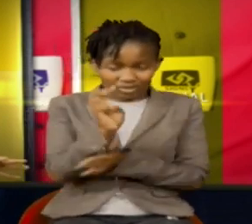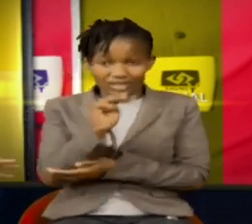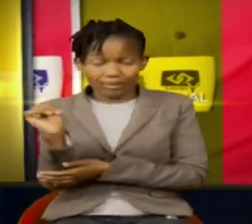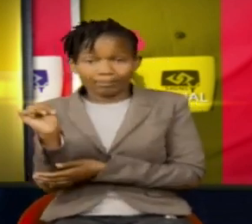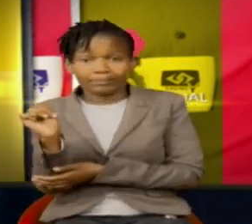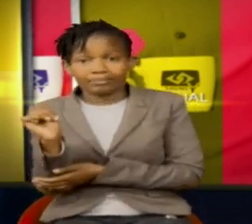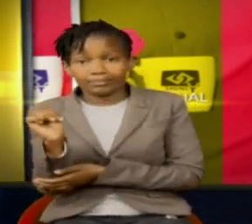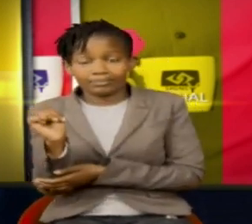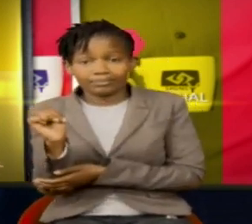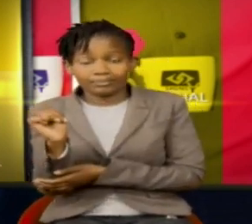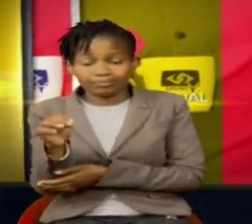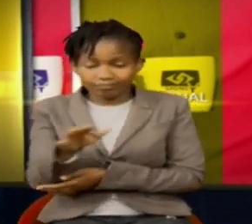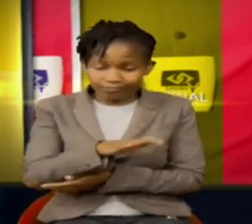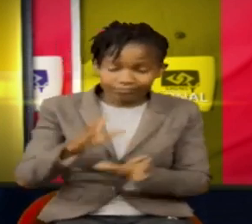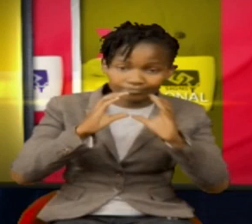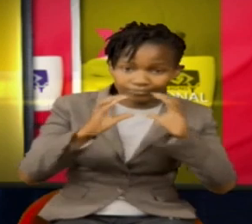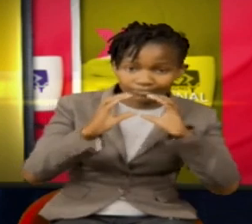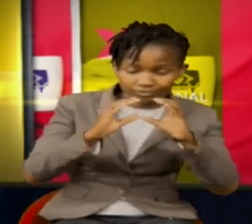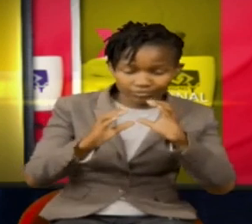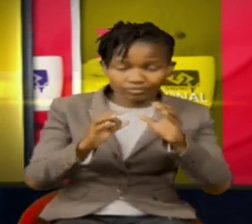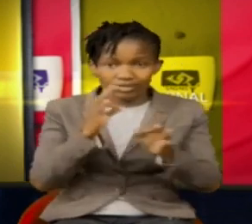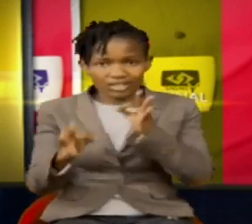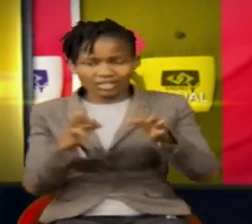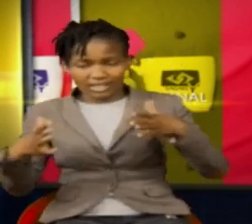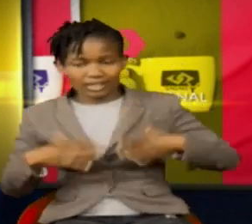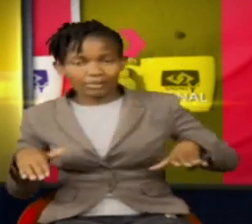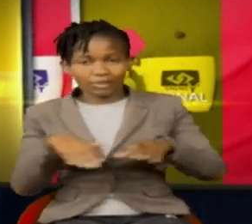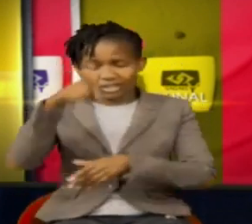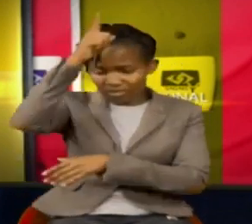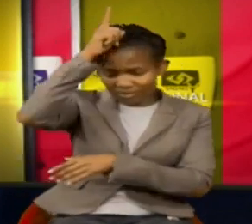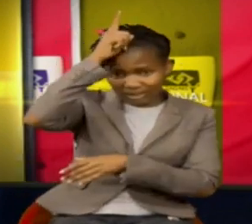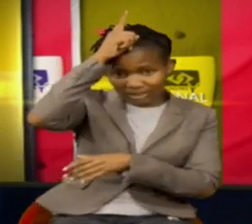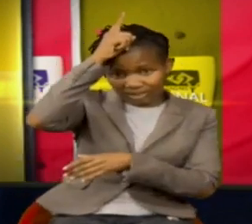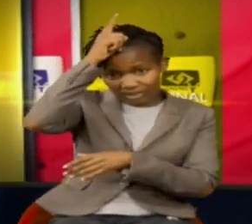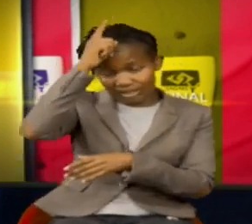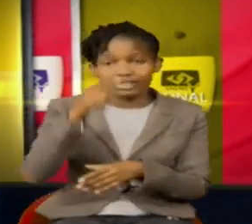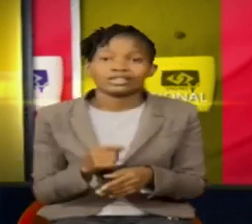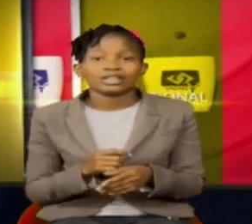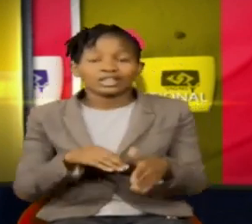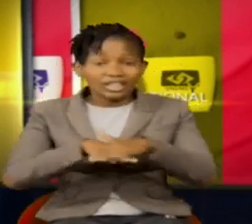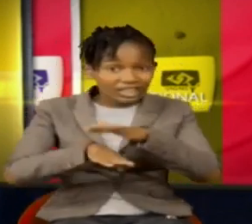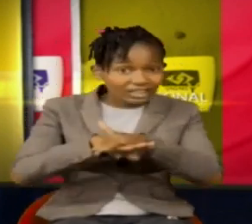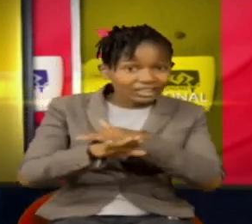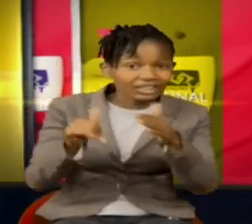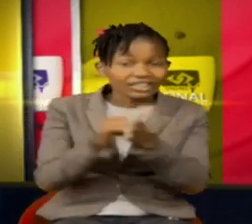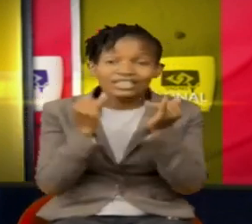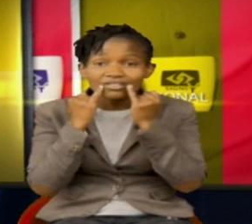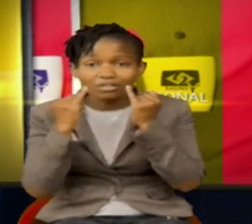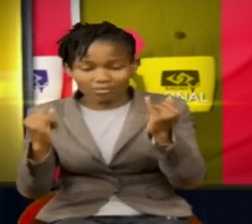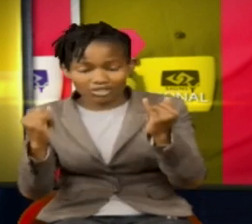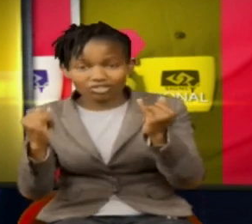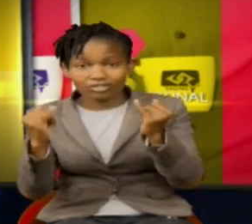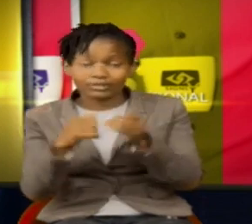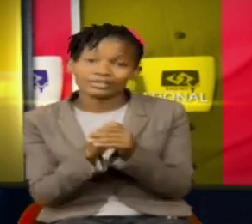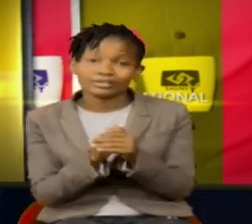well-penetrated platform of communication, because even the guys in Mashinani, rural Kenya, can access this information online. And